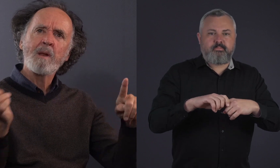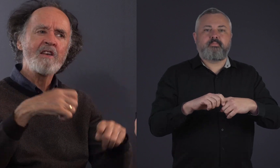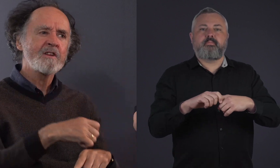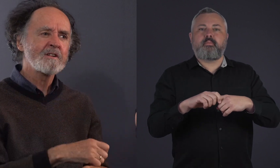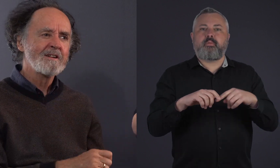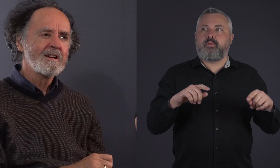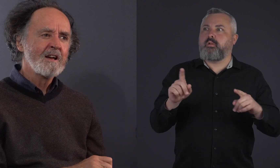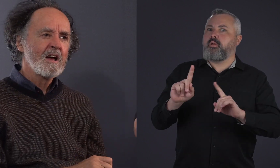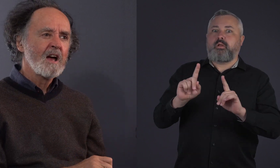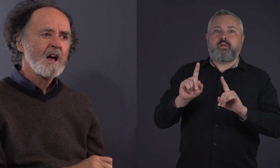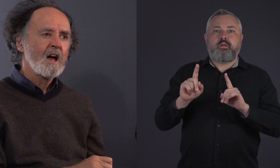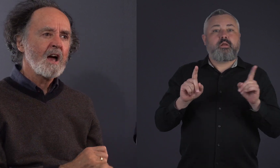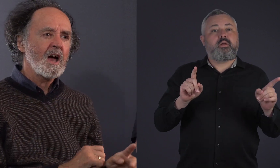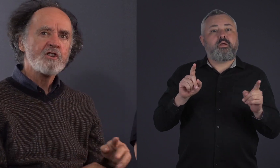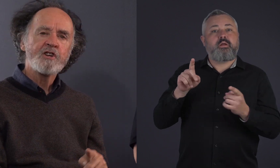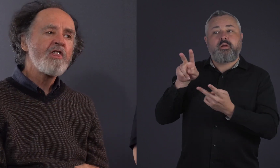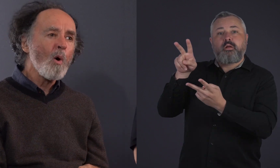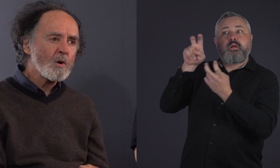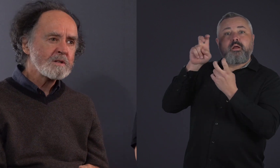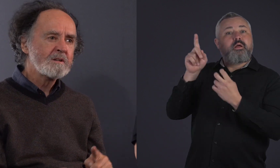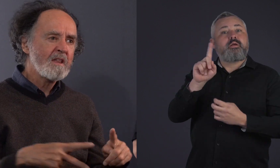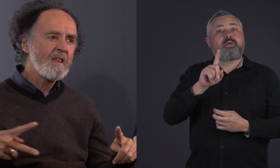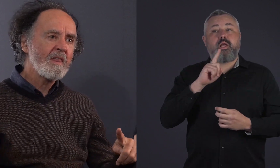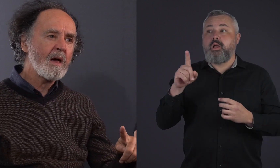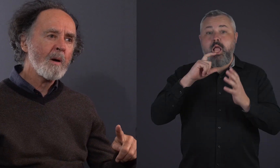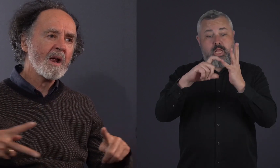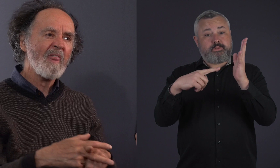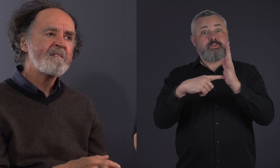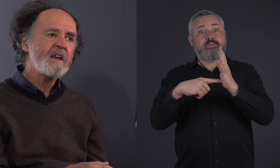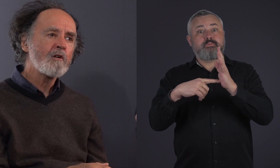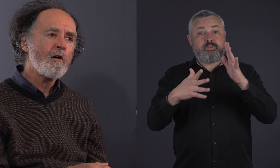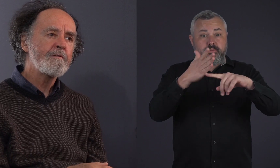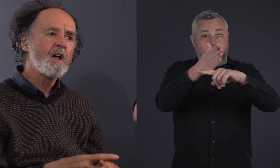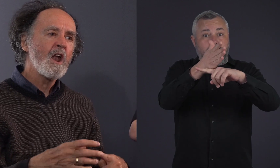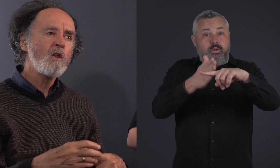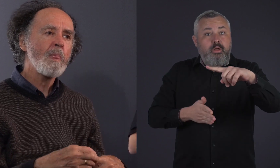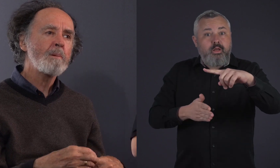replace it. And she thought they were going to cut the finger off, not the